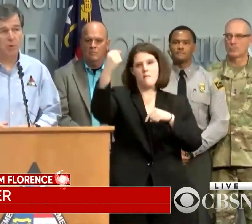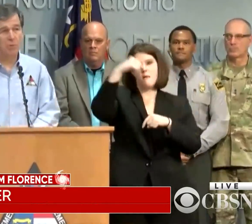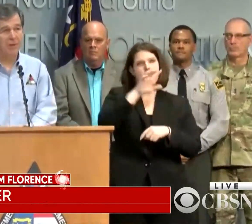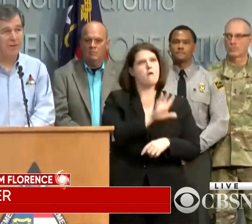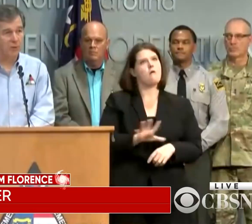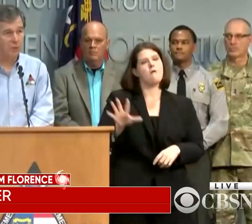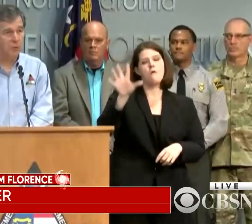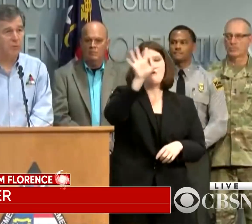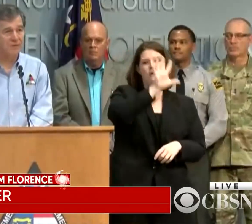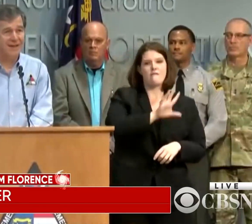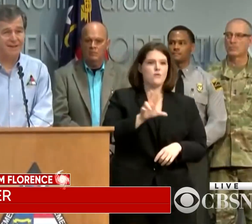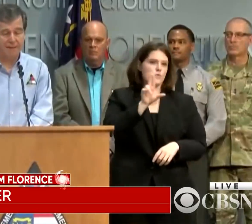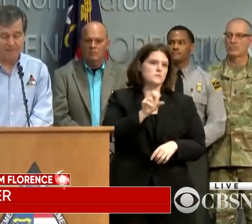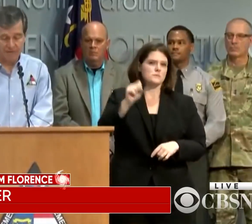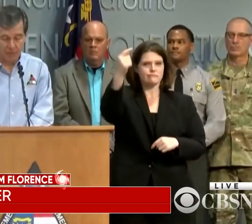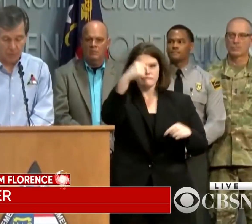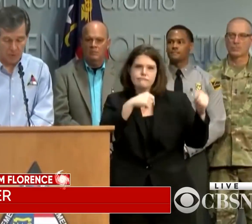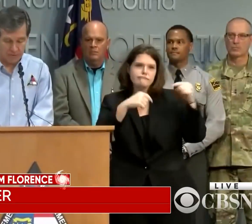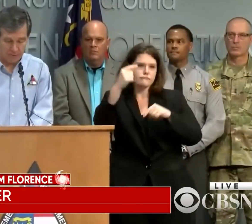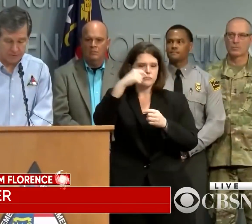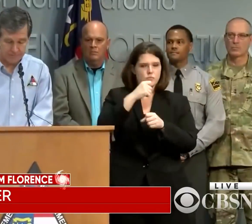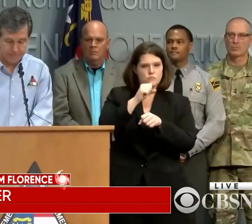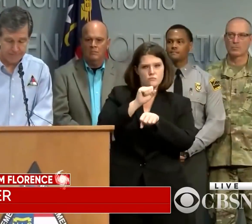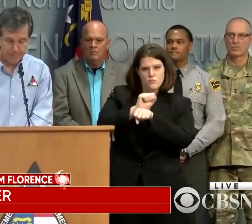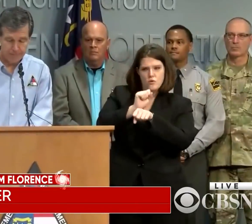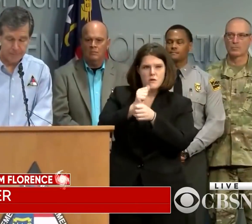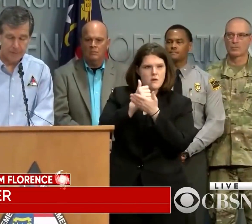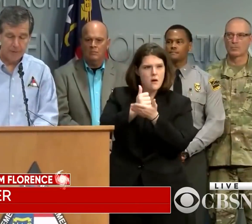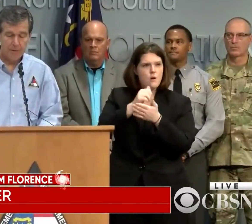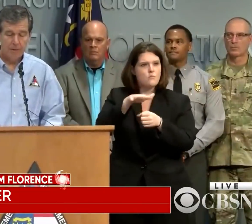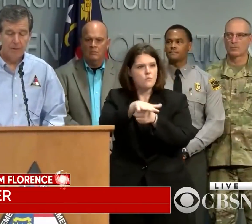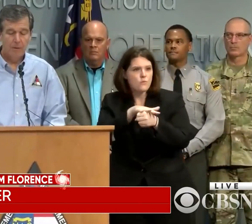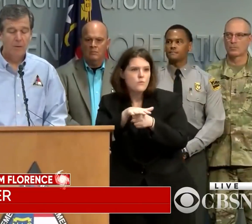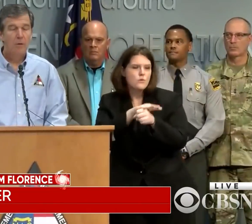country to work with our local, state, and federal partners.